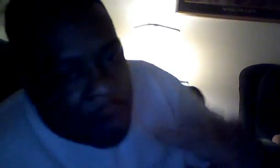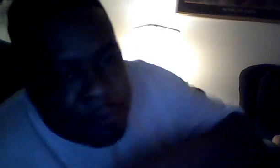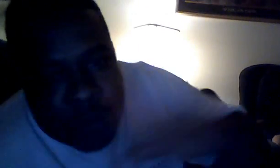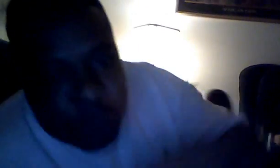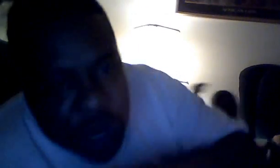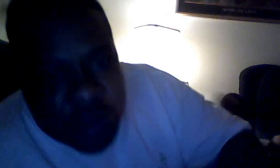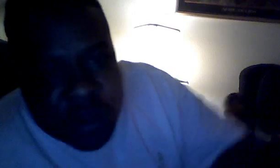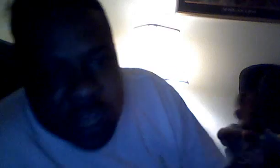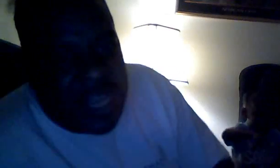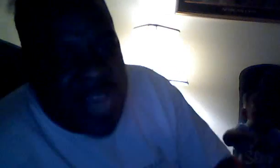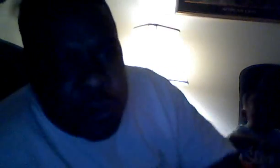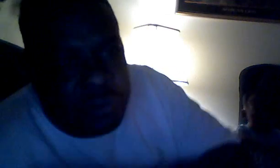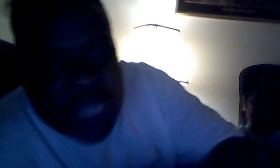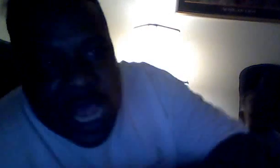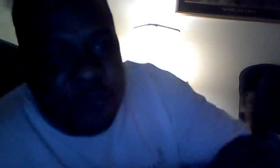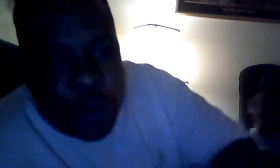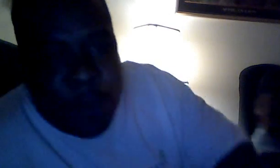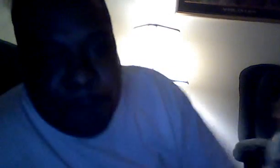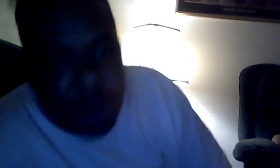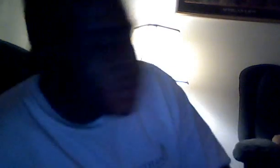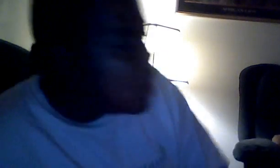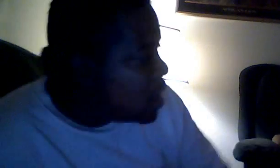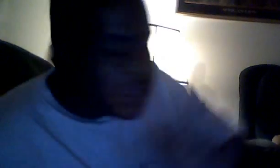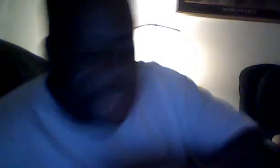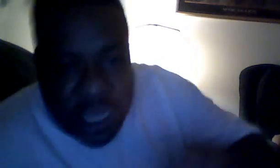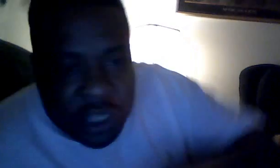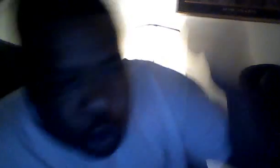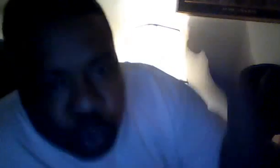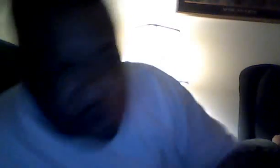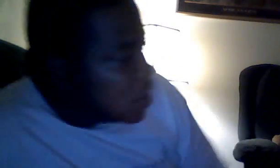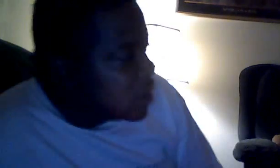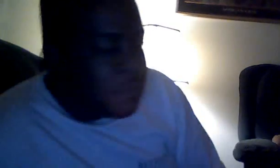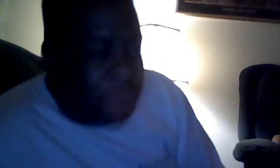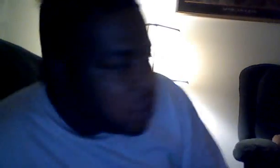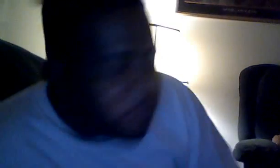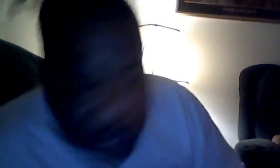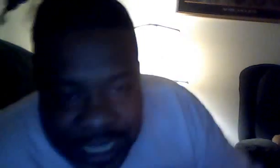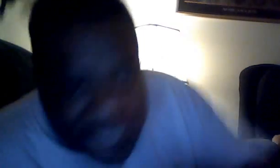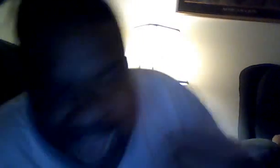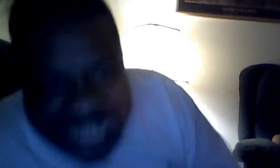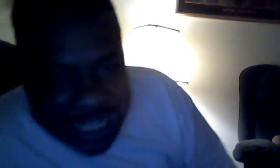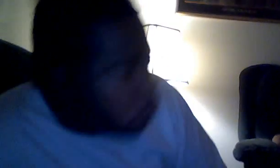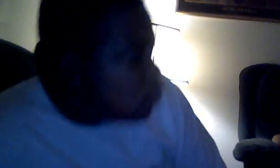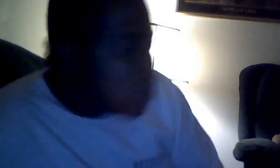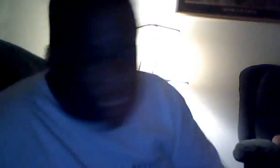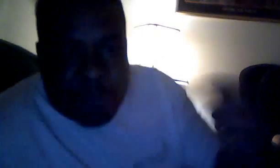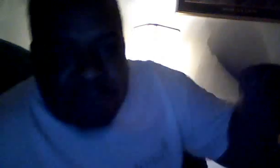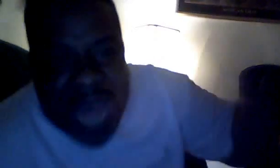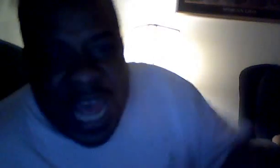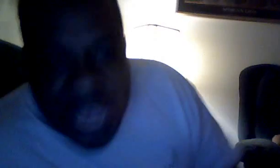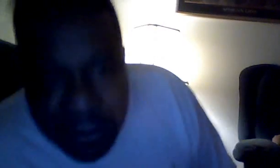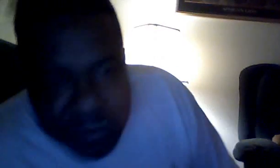I'm a real nigga, got no time for the pump. Take a tooth of the motherfucking gate, yo. The Miami